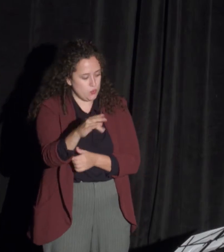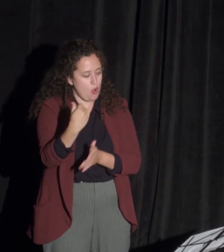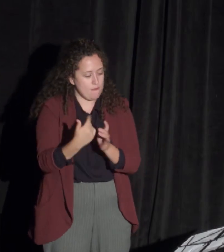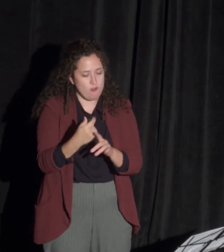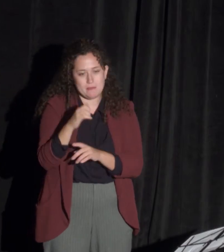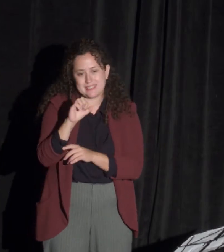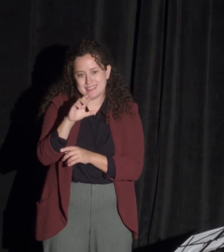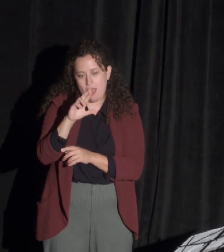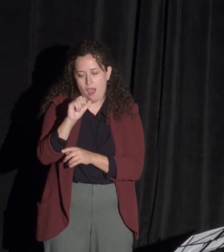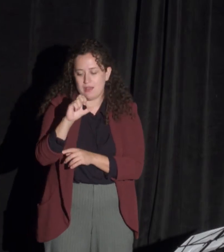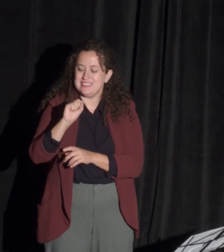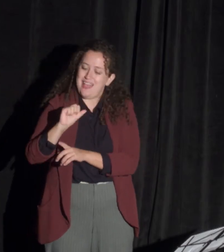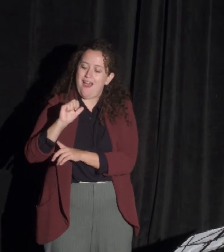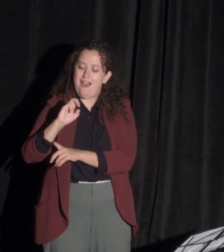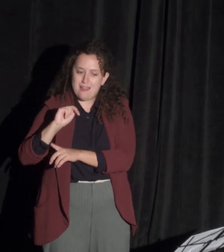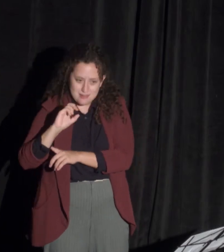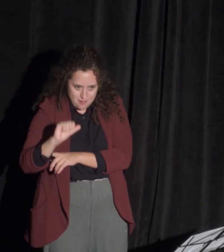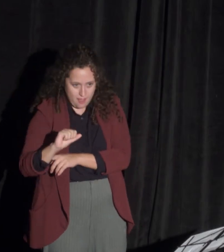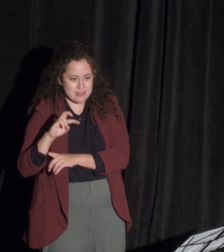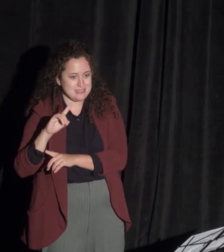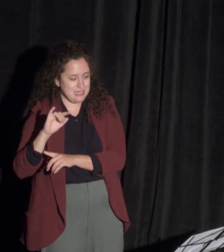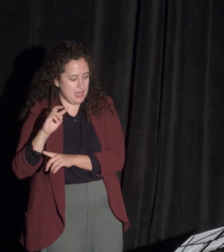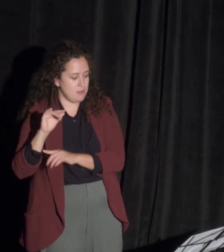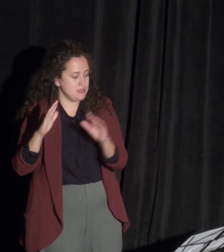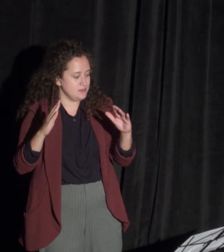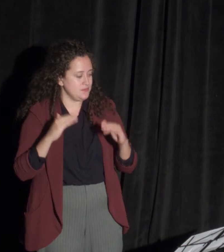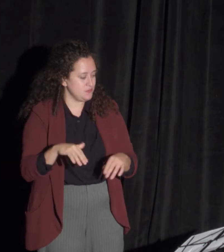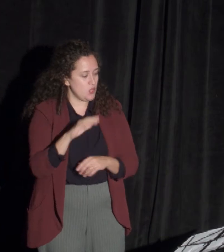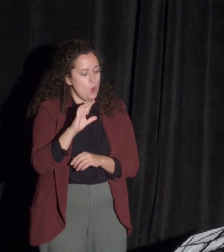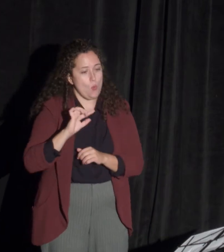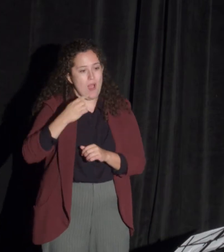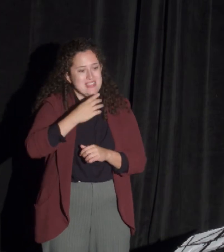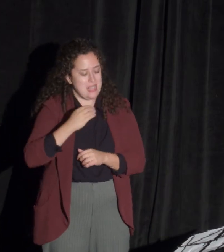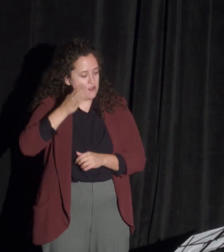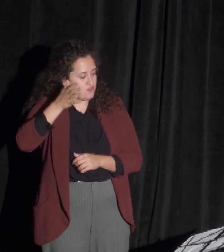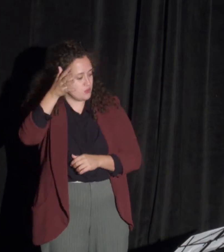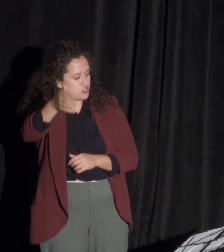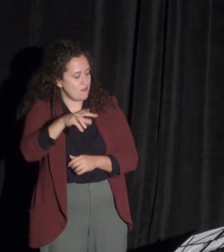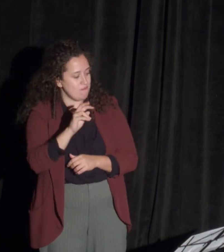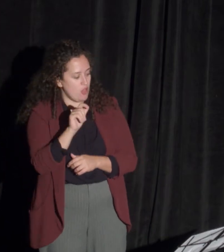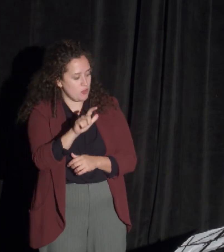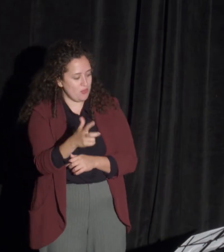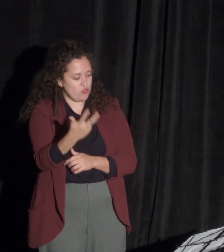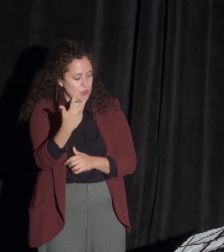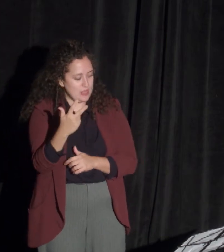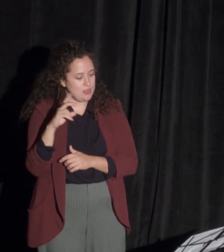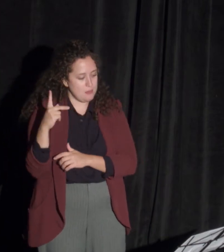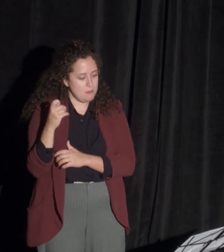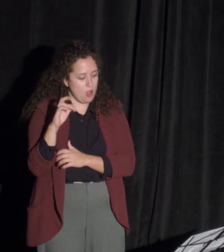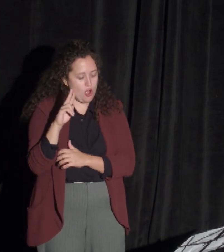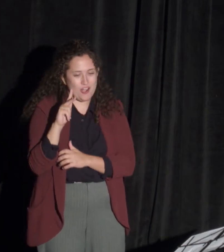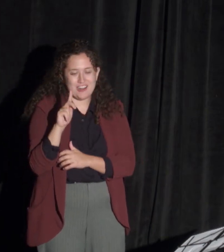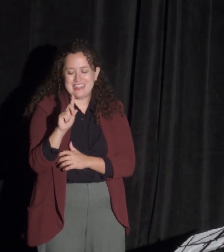Once and Future, Volume 3, The Parliament of Magpies, written by Kieran Gillen, illustrated by Dan